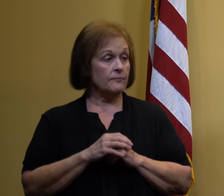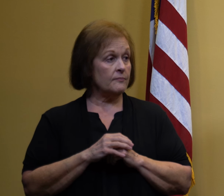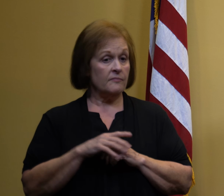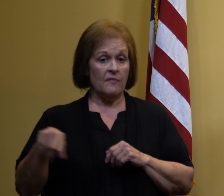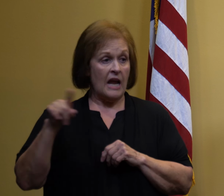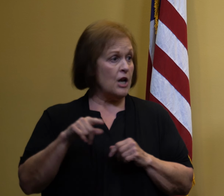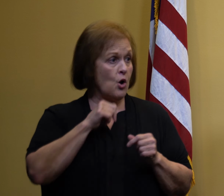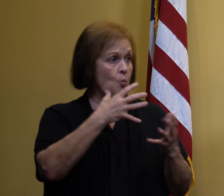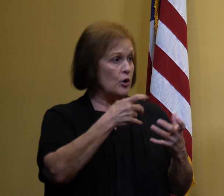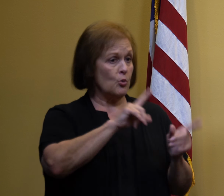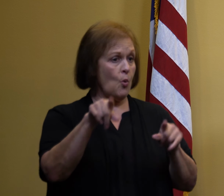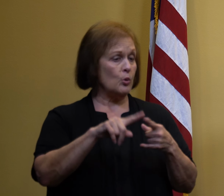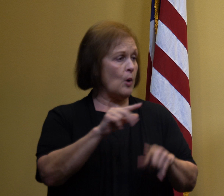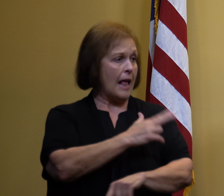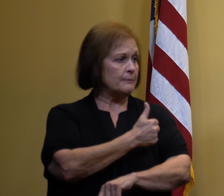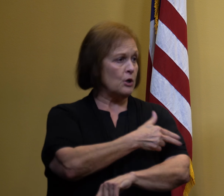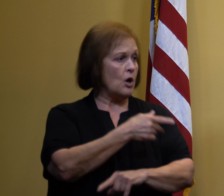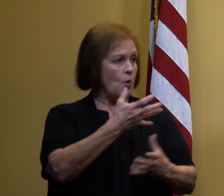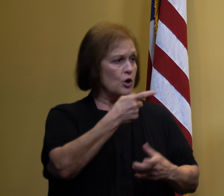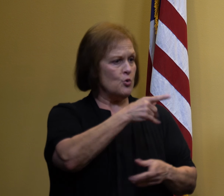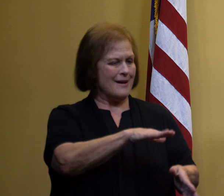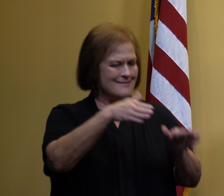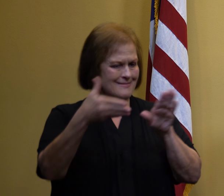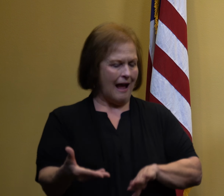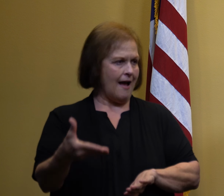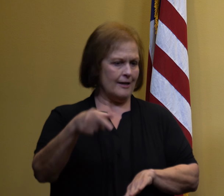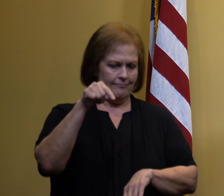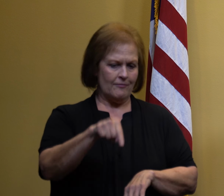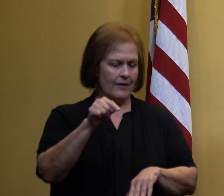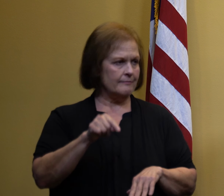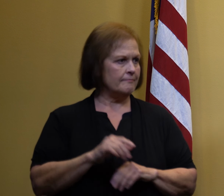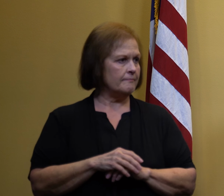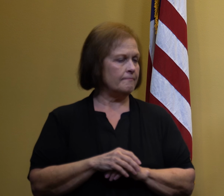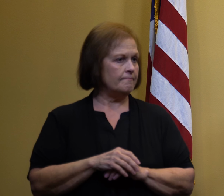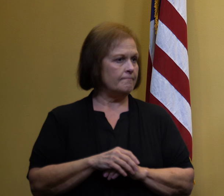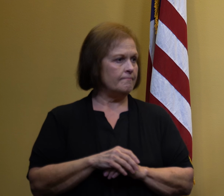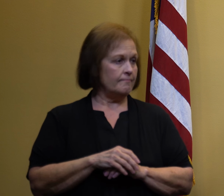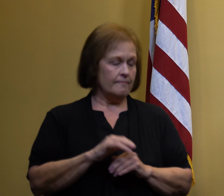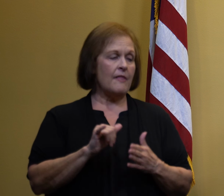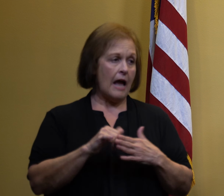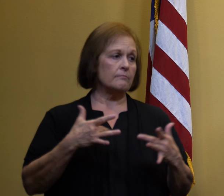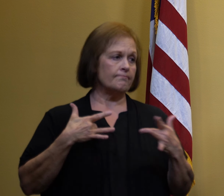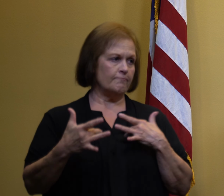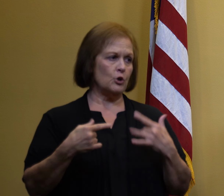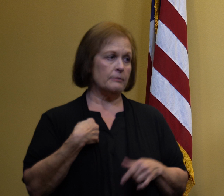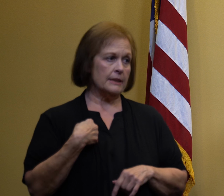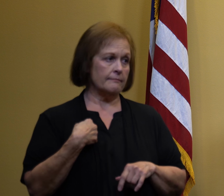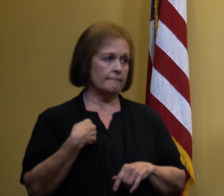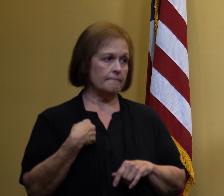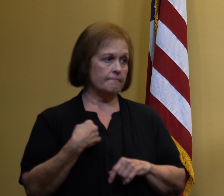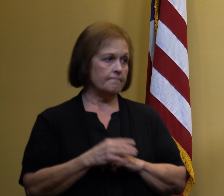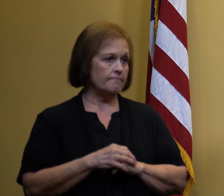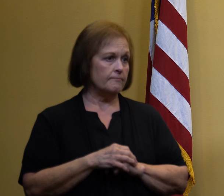they don't want you to go to the hospital. They want you to die on the spot. That's very concerning to